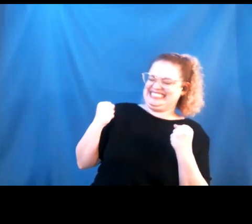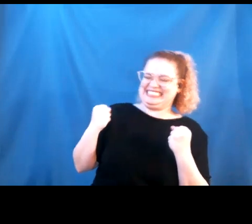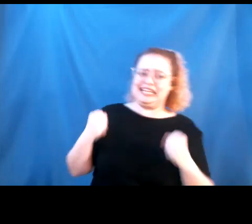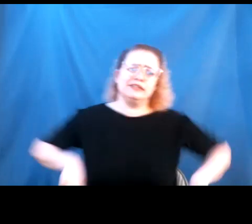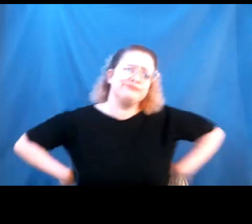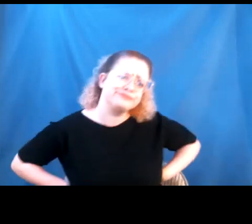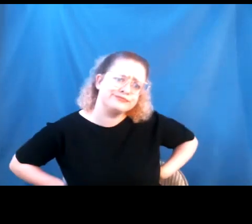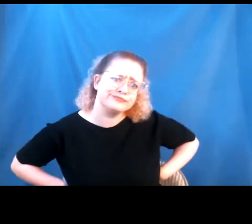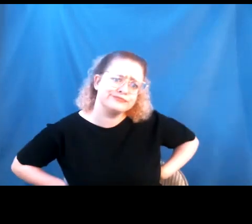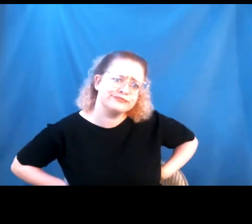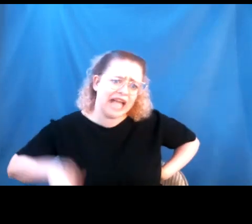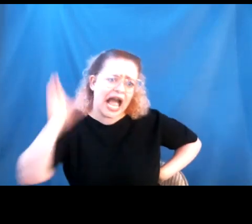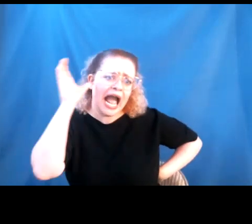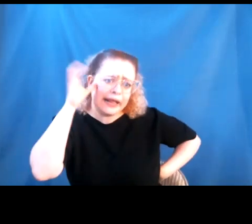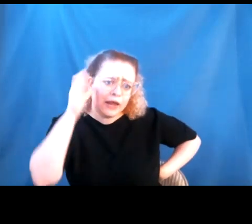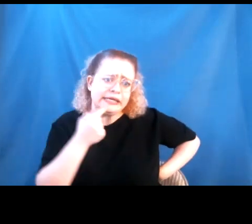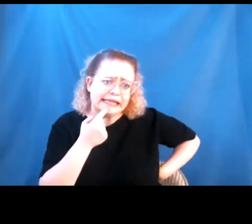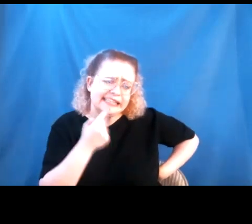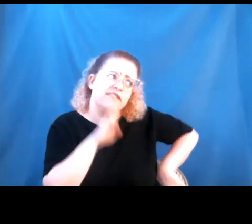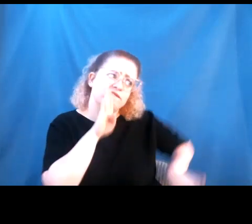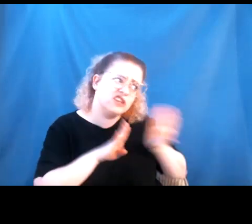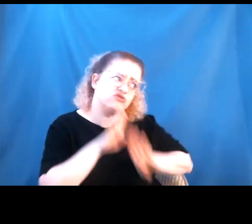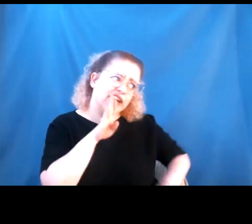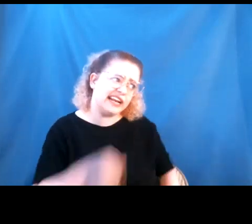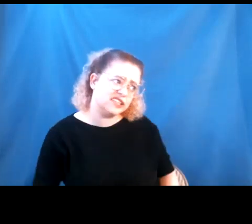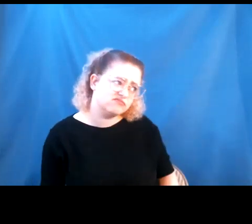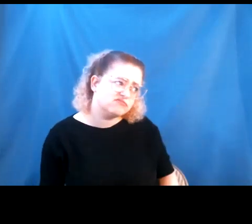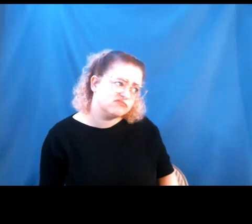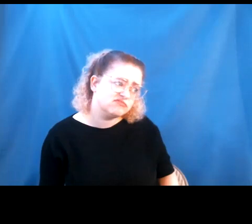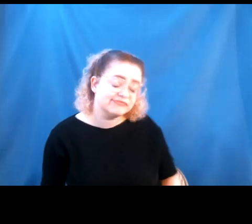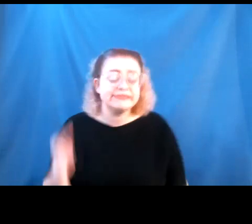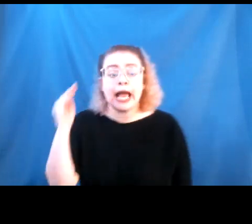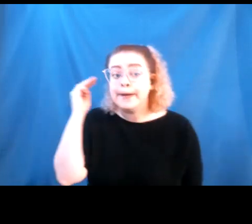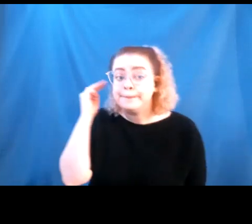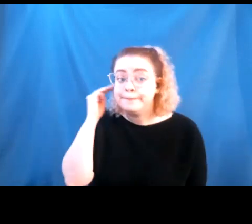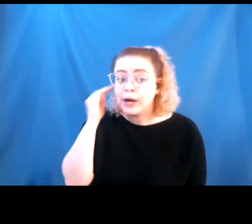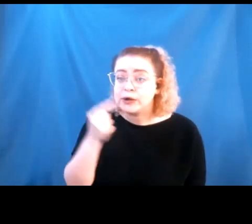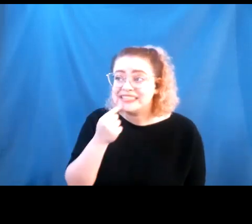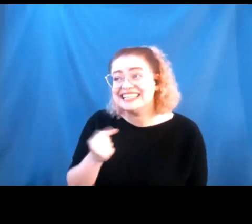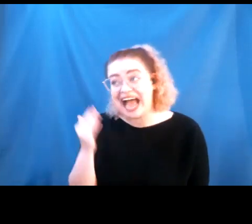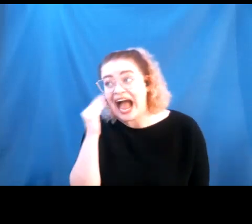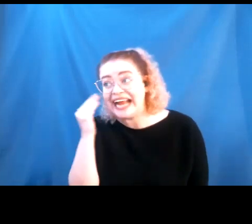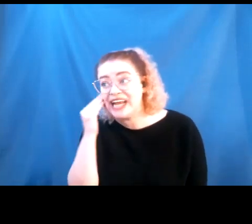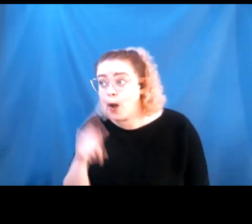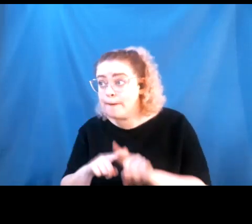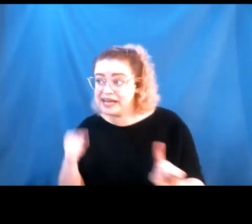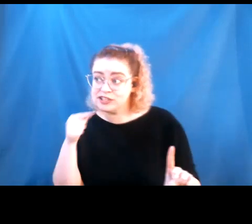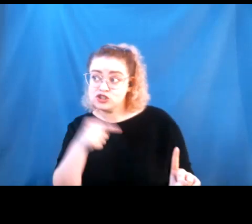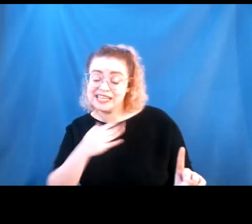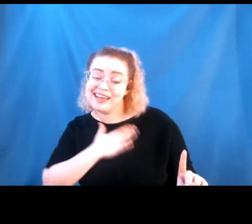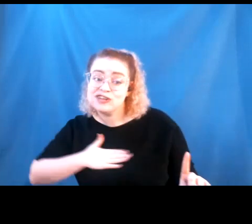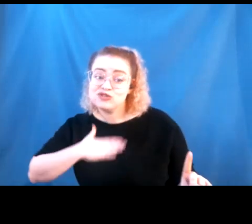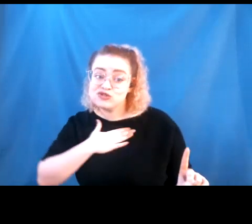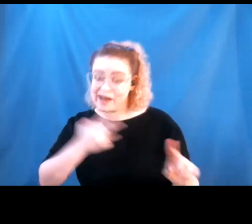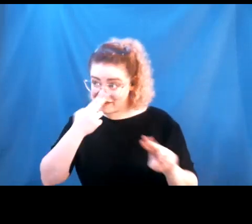frustrating, says Chloe. I know, Marco replies, but Dinah's having so much fun. Let's